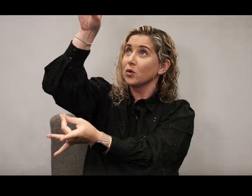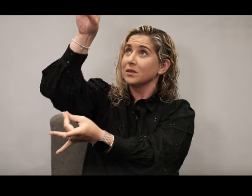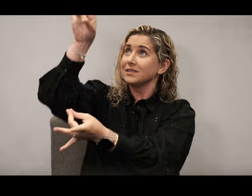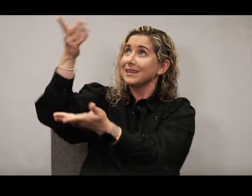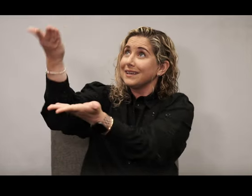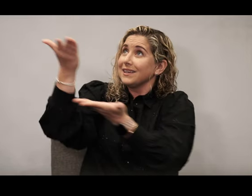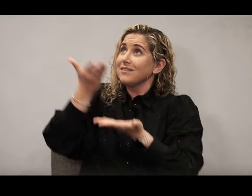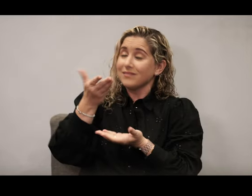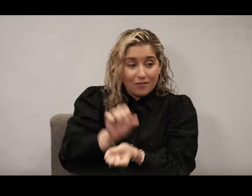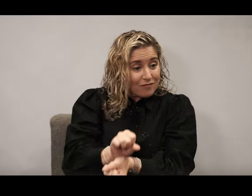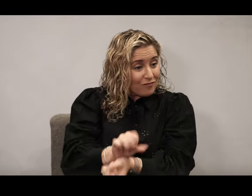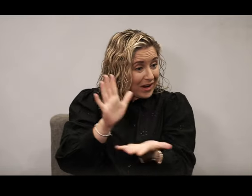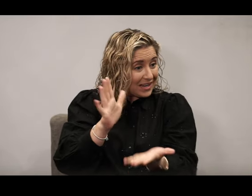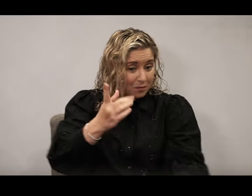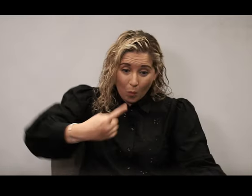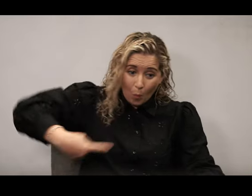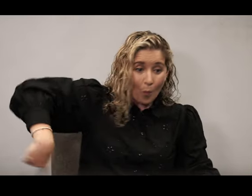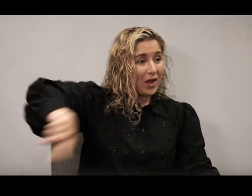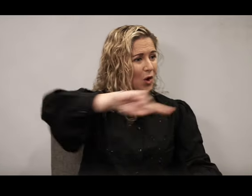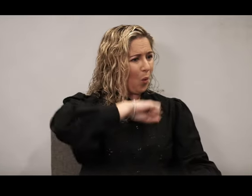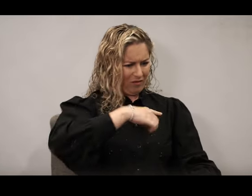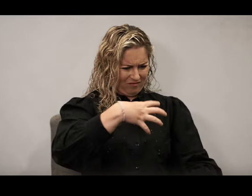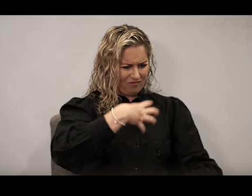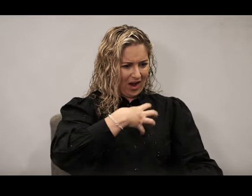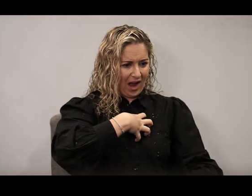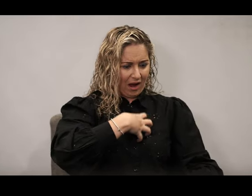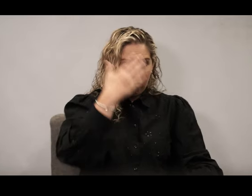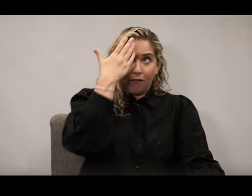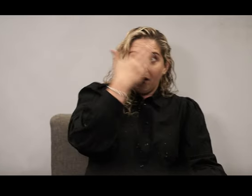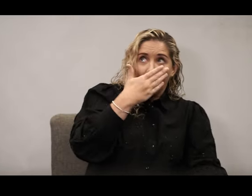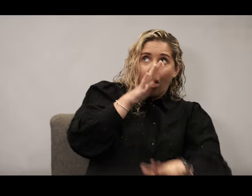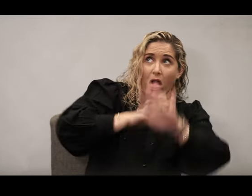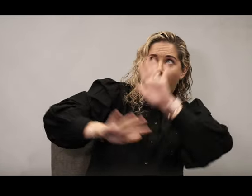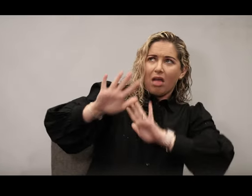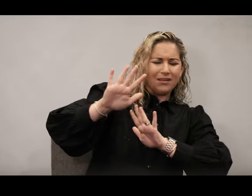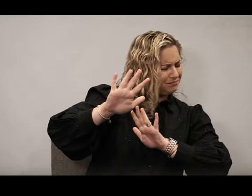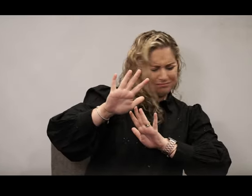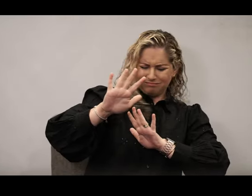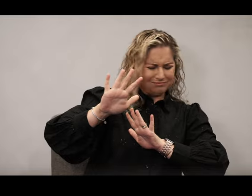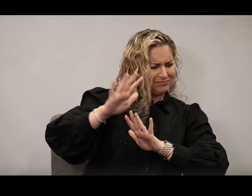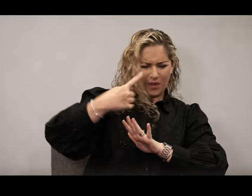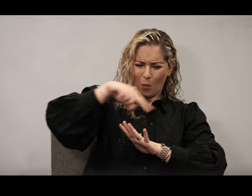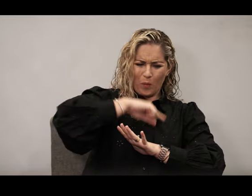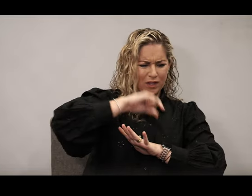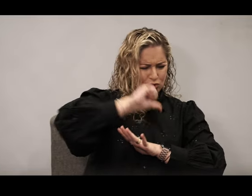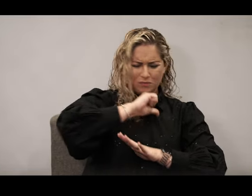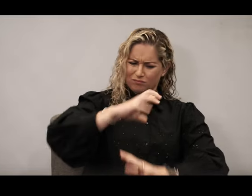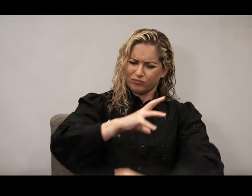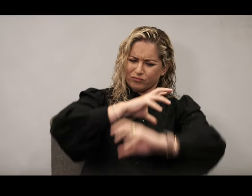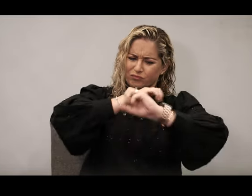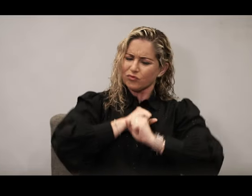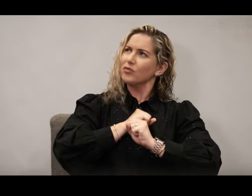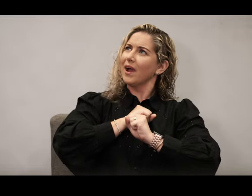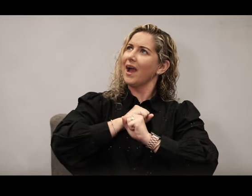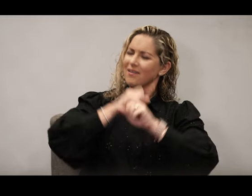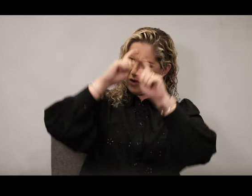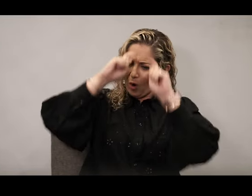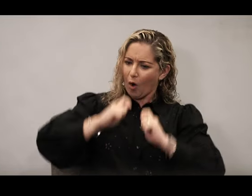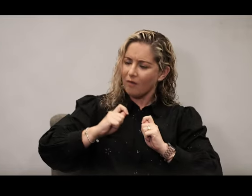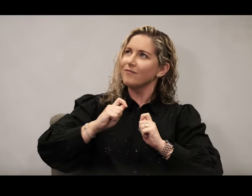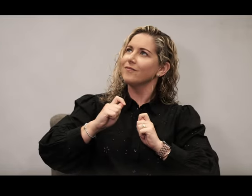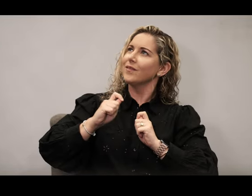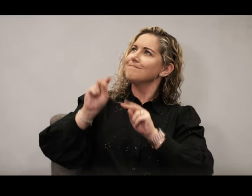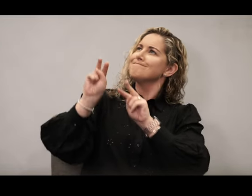we all, who with unveiled faces contemplate the Lord's glory, are being transformed into his image